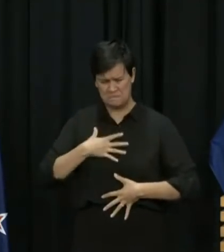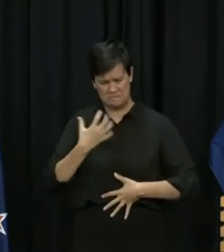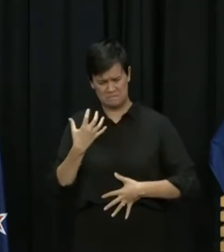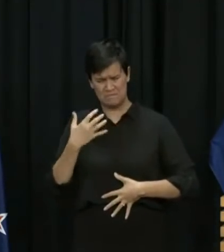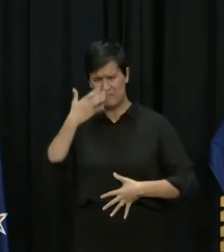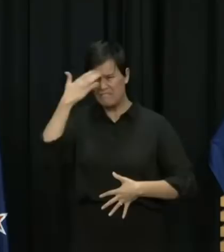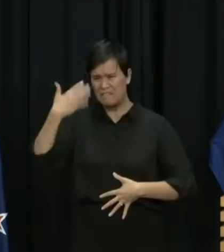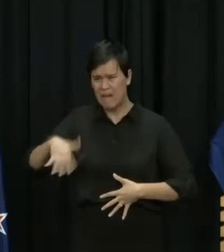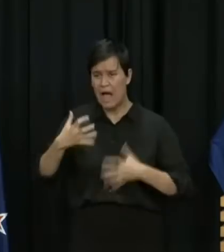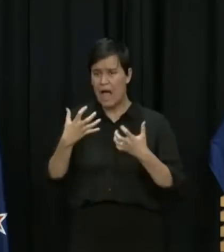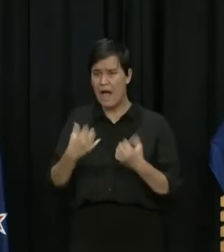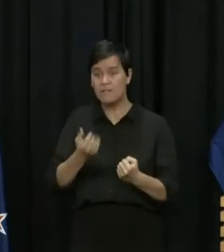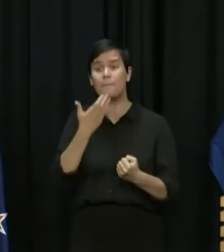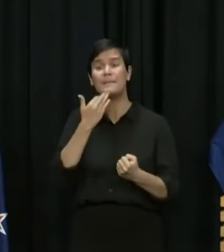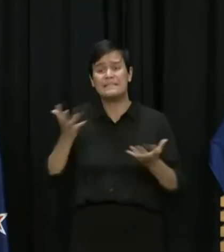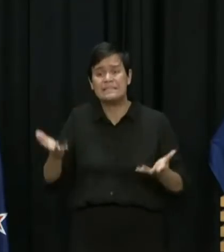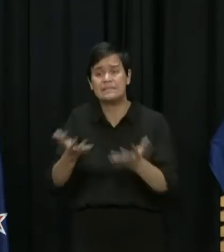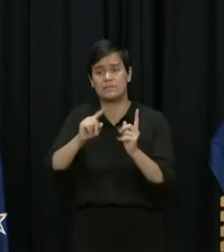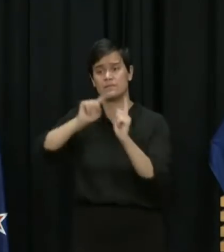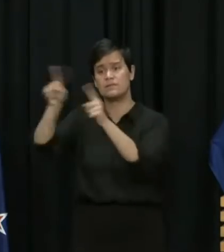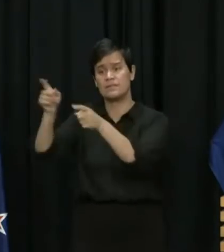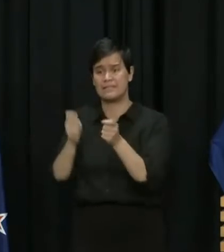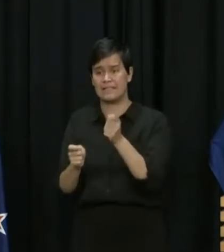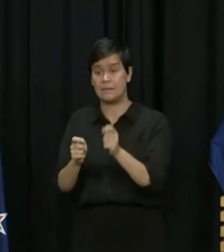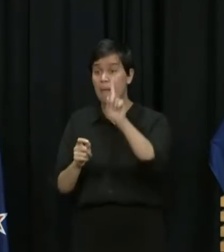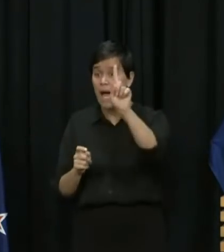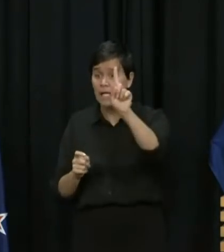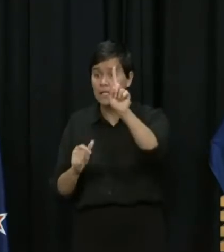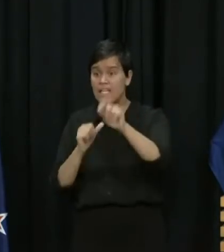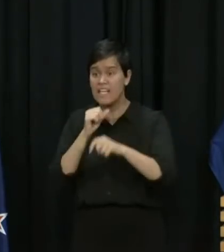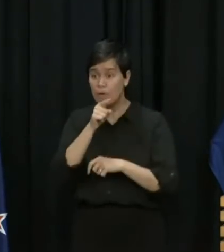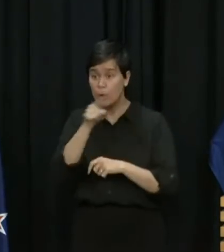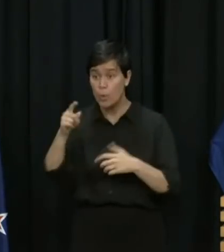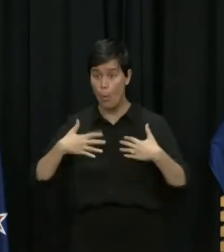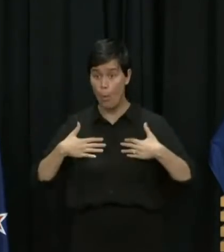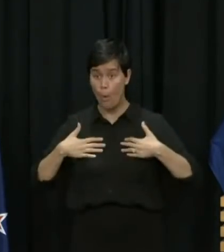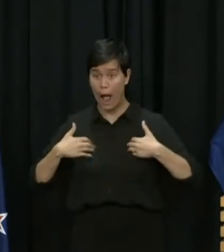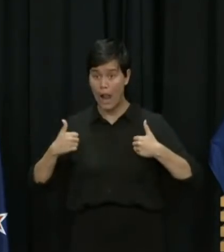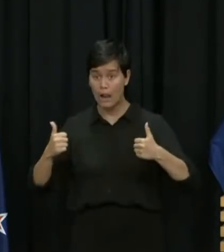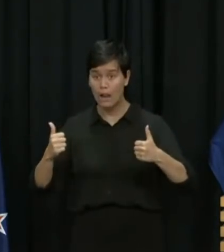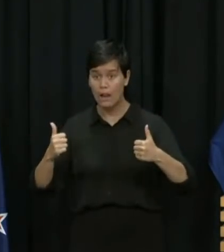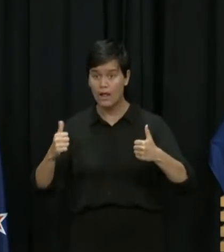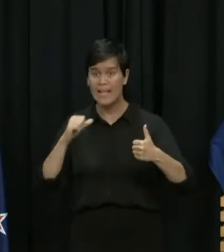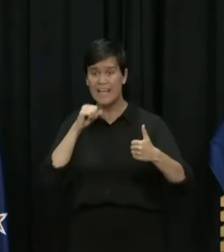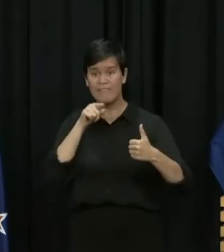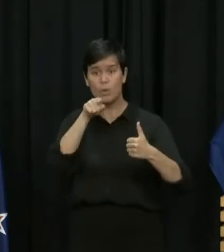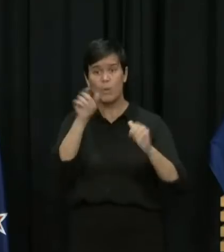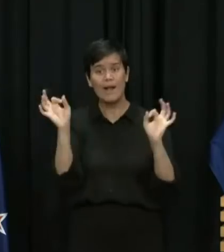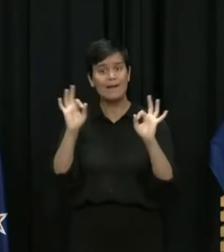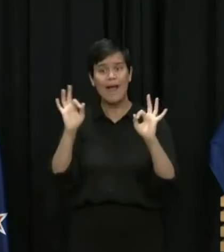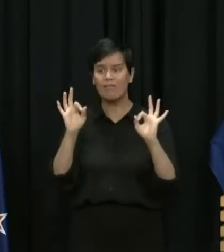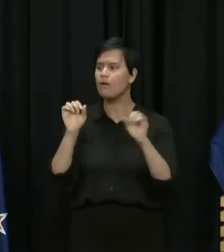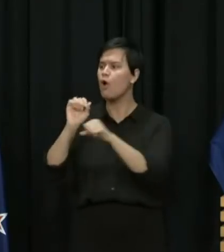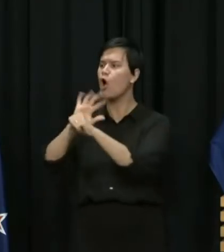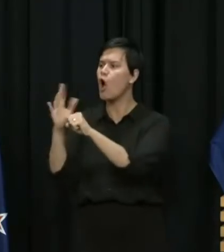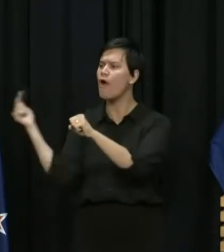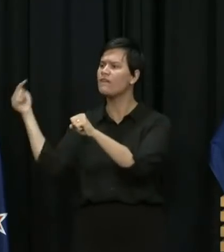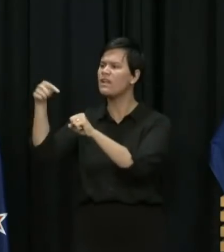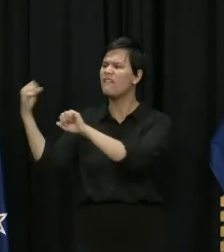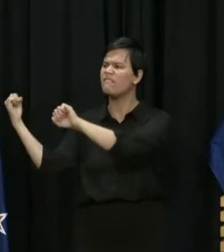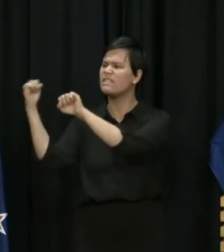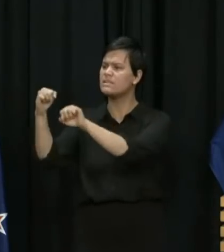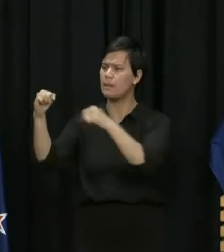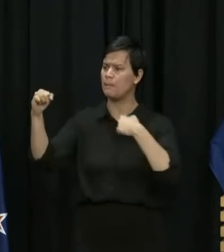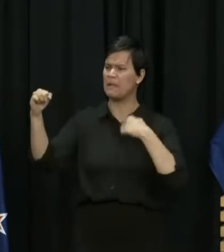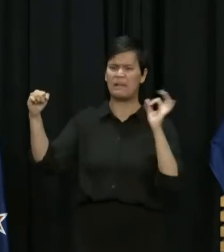tested. If you are well, and if you have not visited any of our sites of interest, please, there is